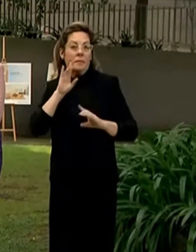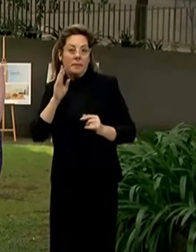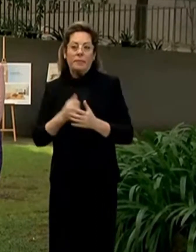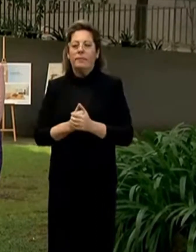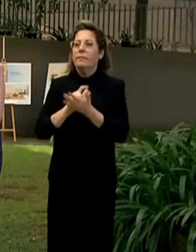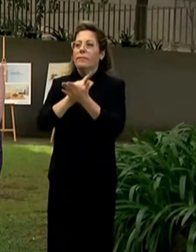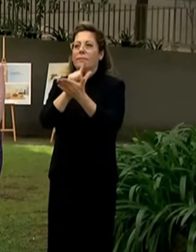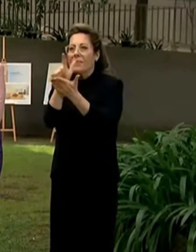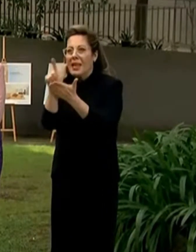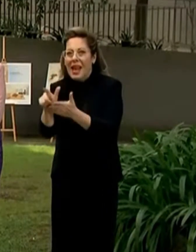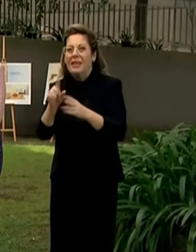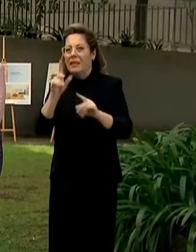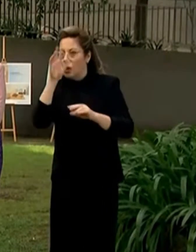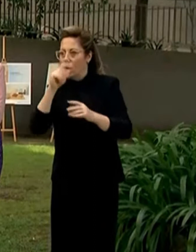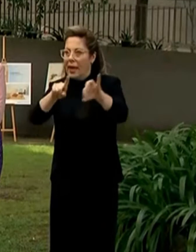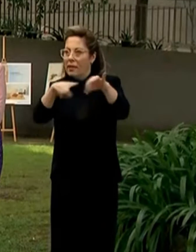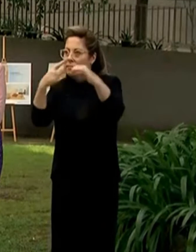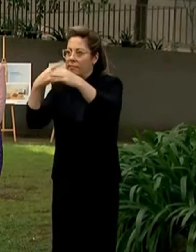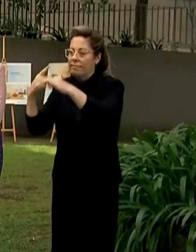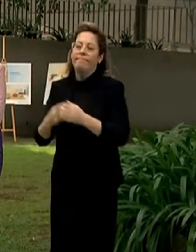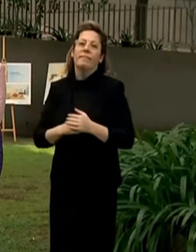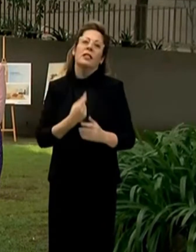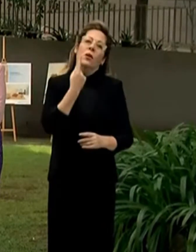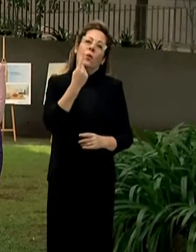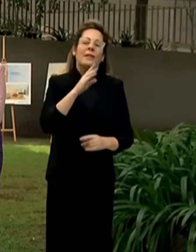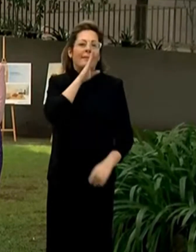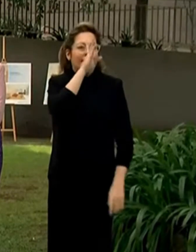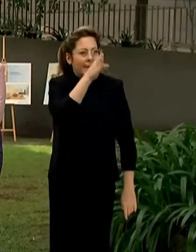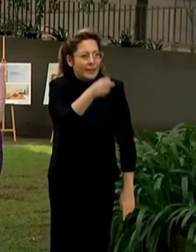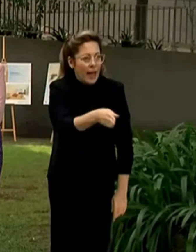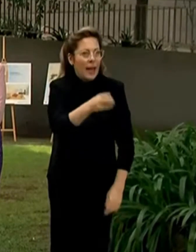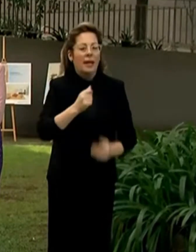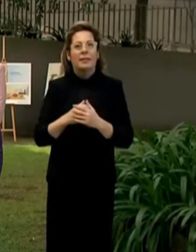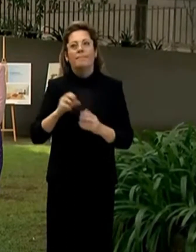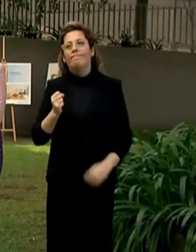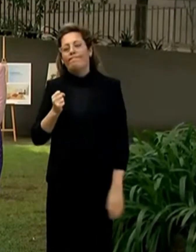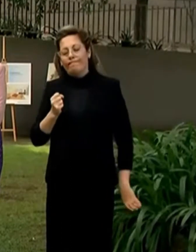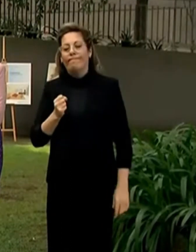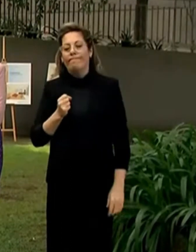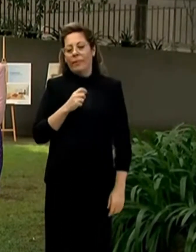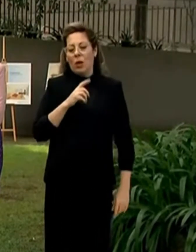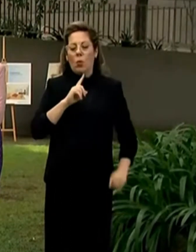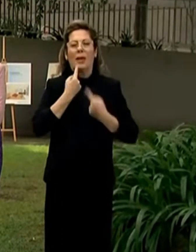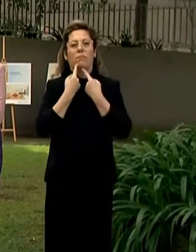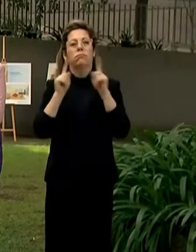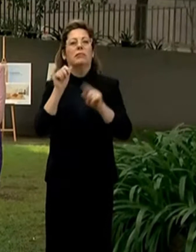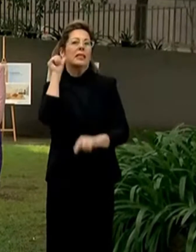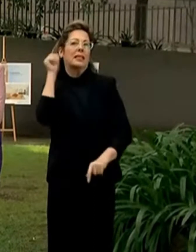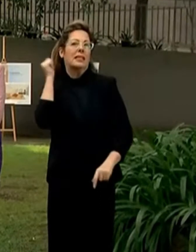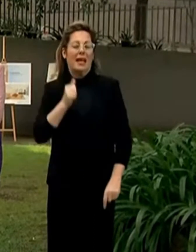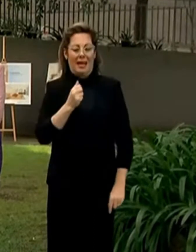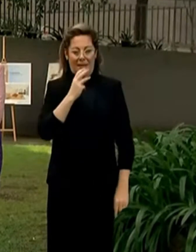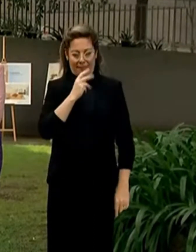later, but also just wanted to report, sadly, as reported yesterday, that there was an 83-year-old who had